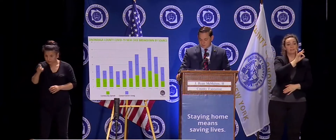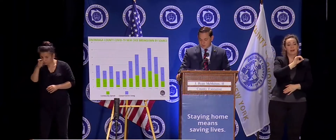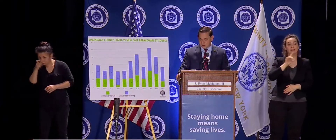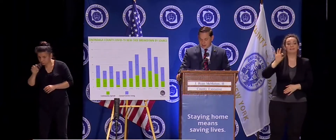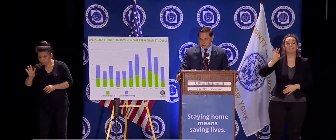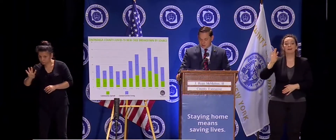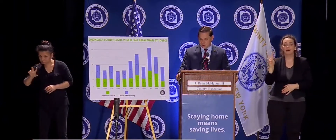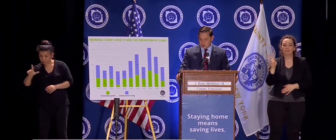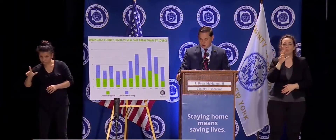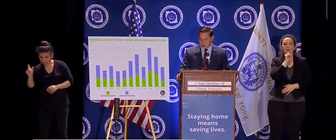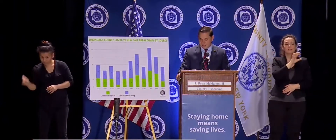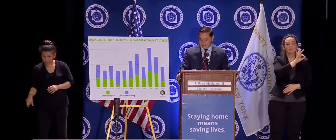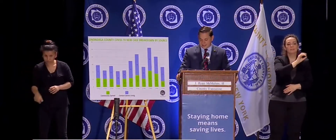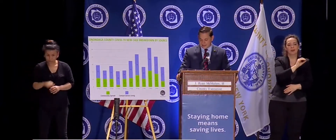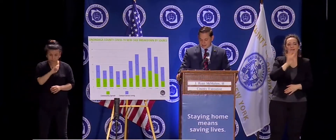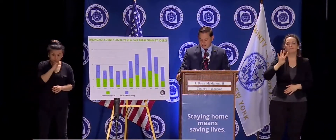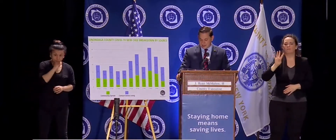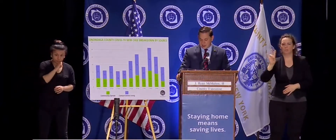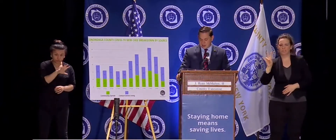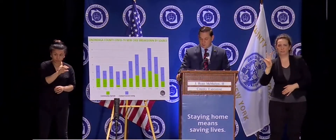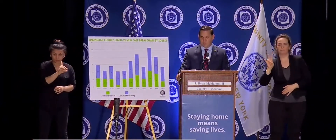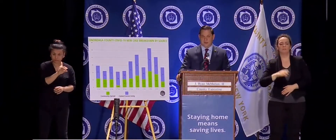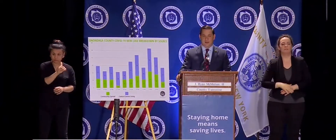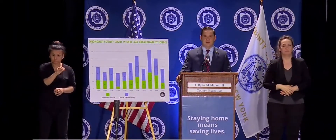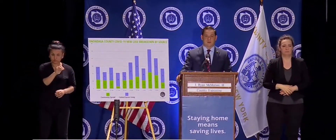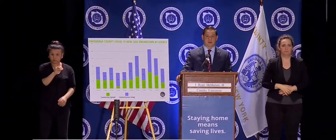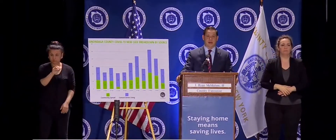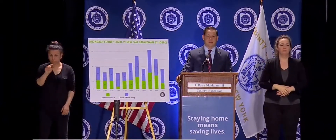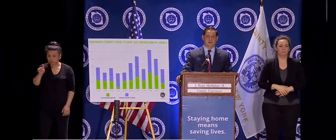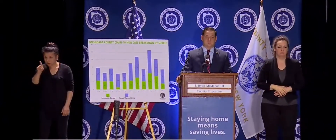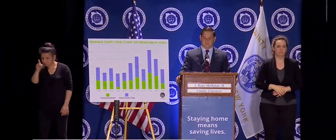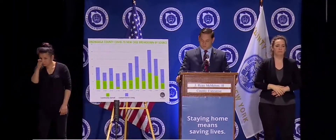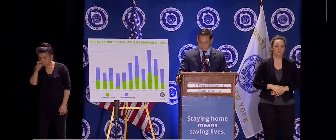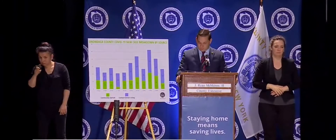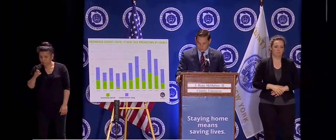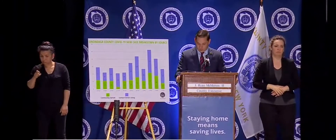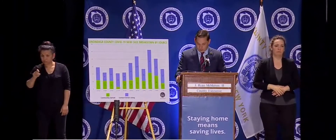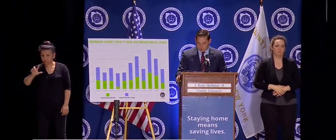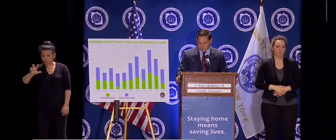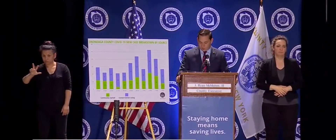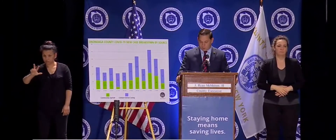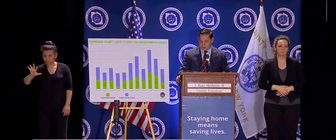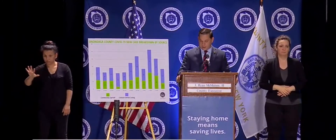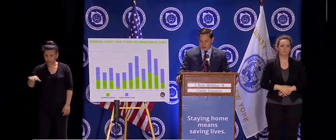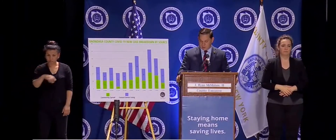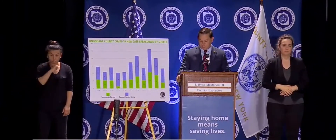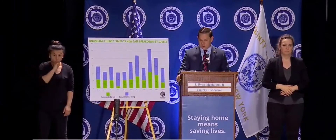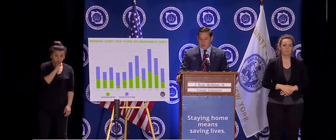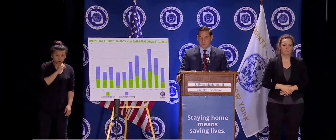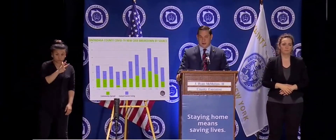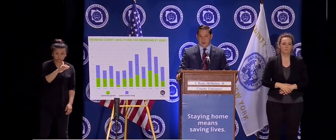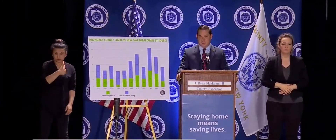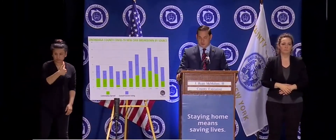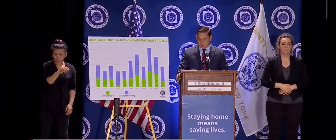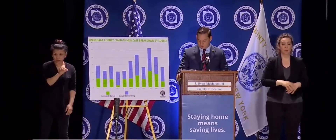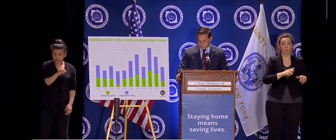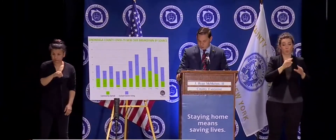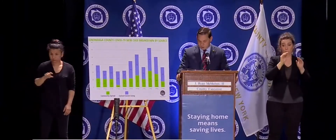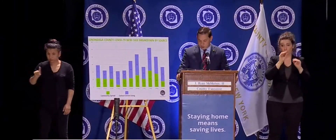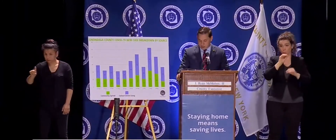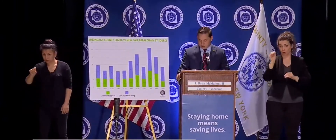70s, 92 in their 80s, and 47 in their 90s. When we break down percentage by